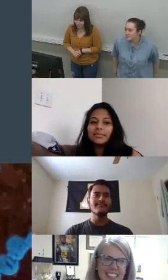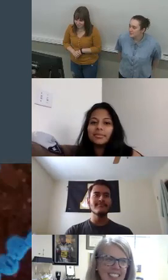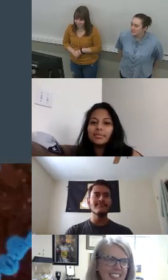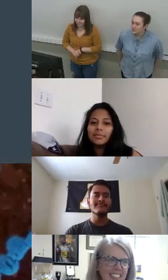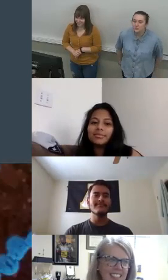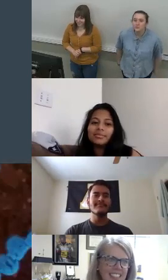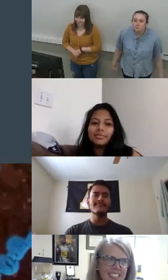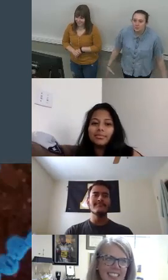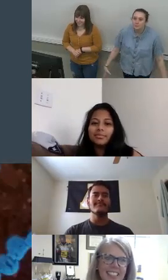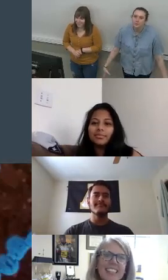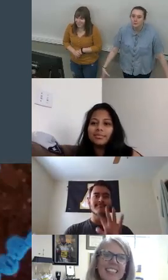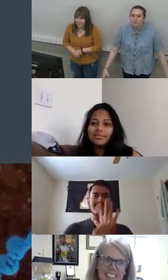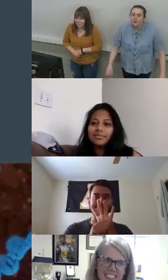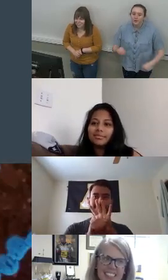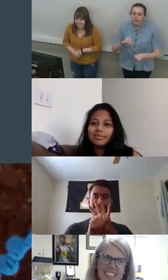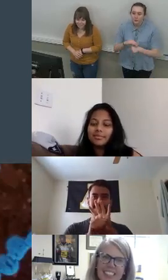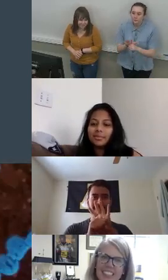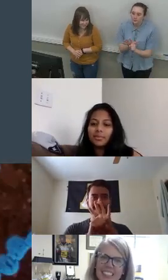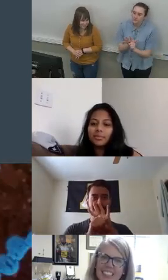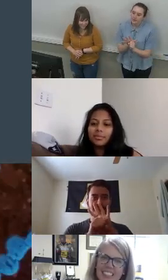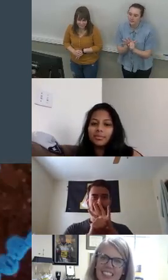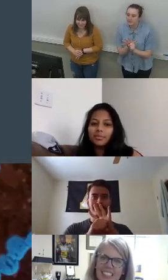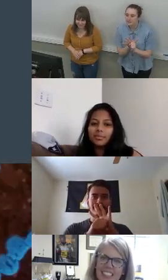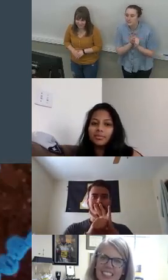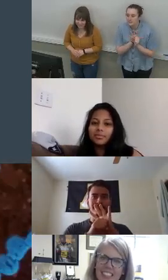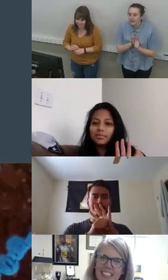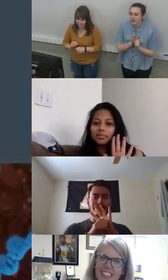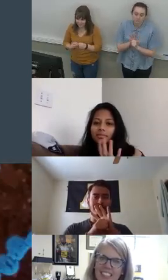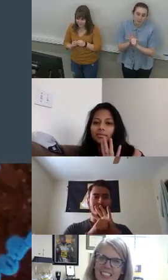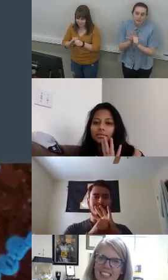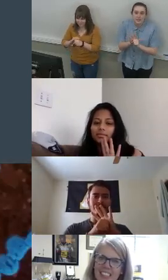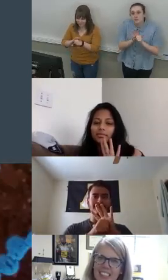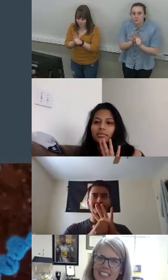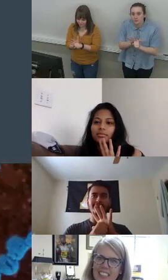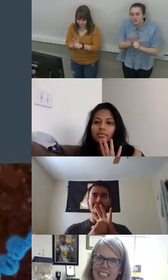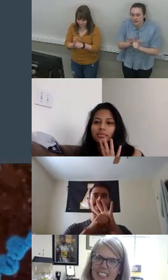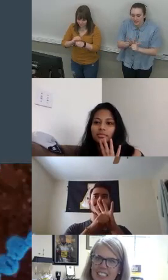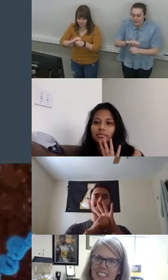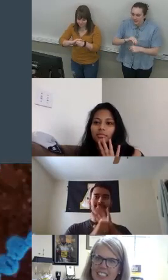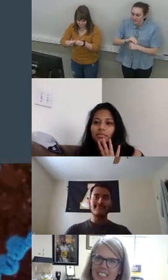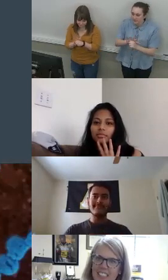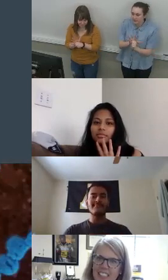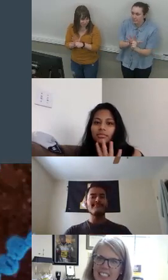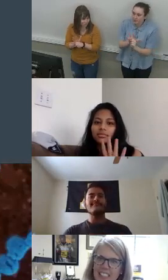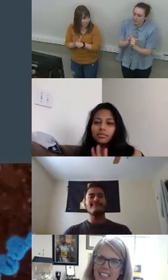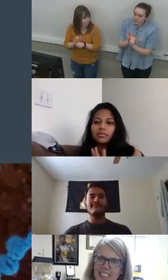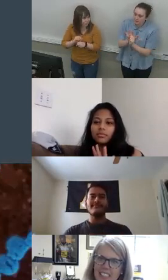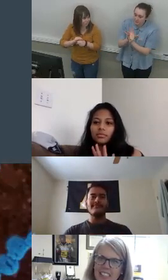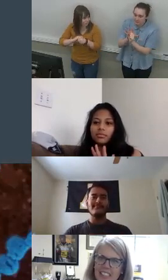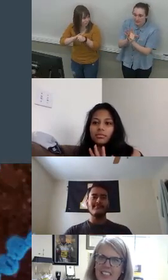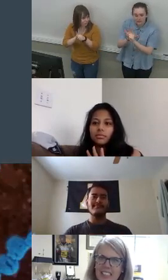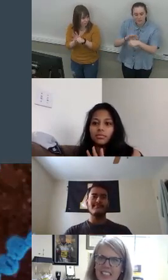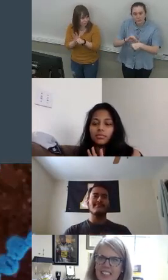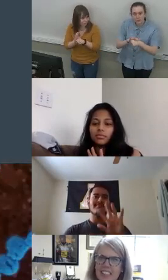Okay, so this one's extremely important. Coronavirus, because that's what it looks like. Mm-hmm. The 5-prong